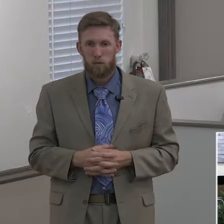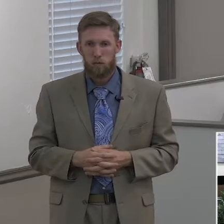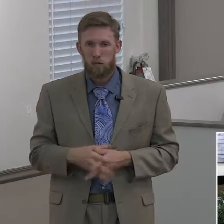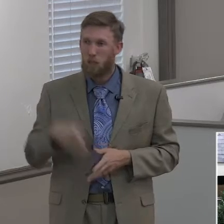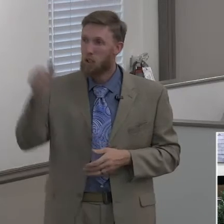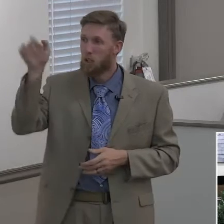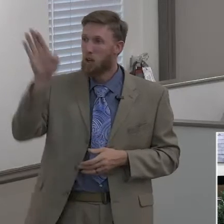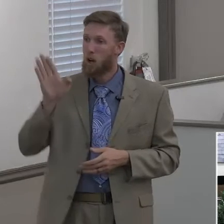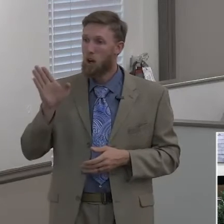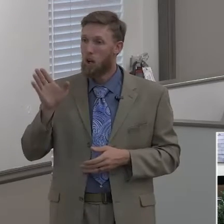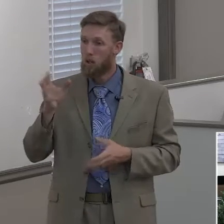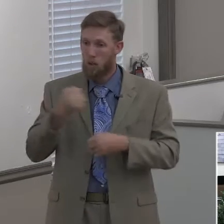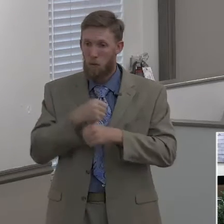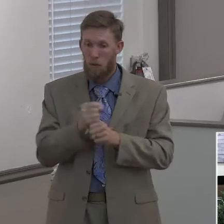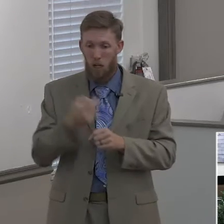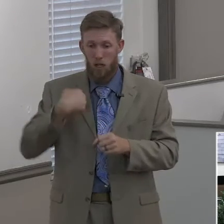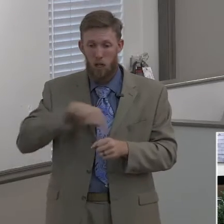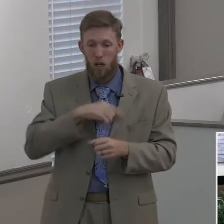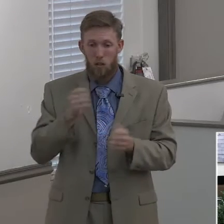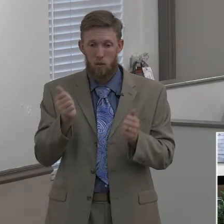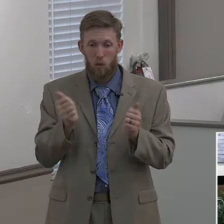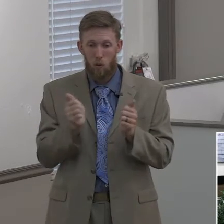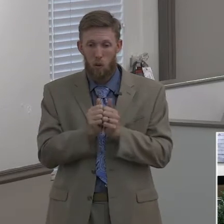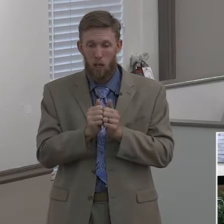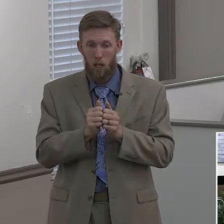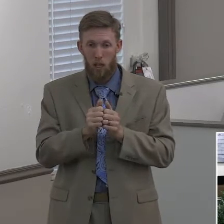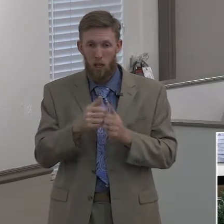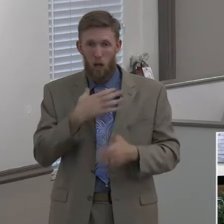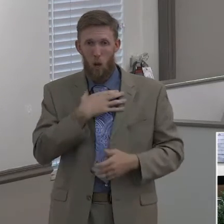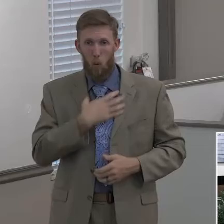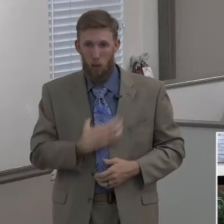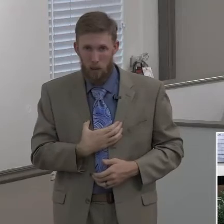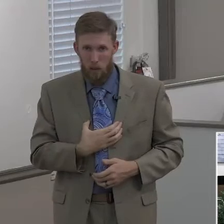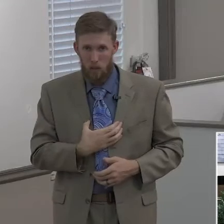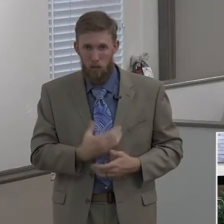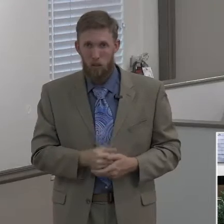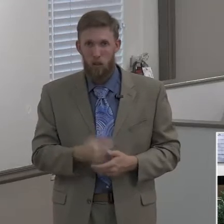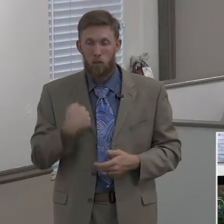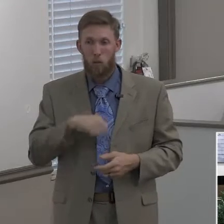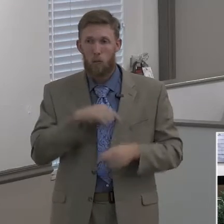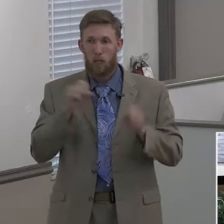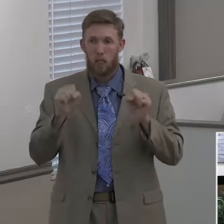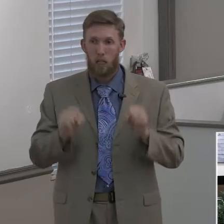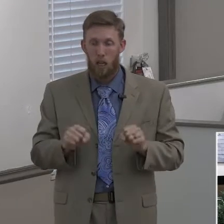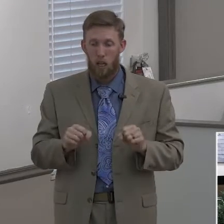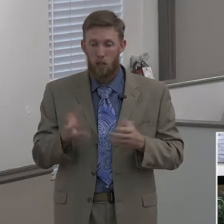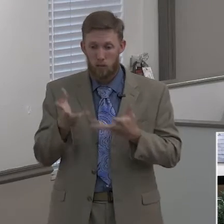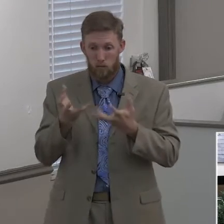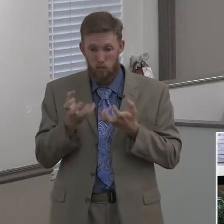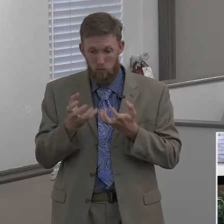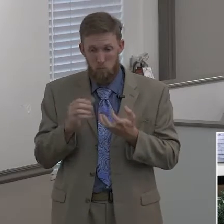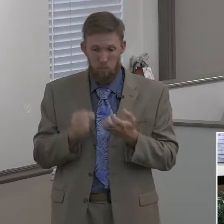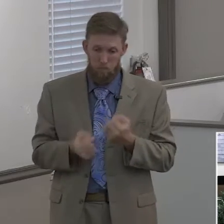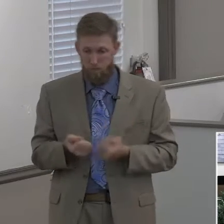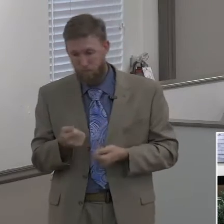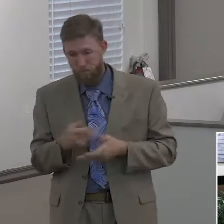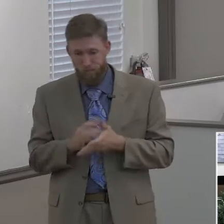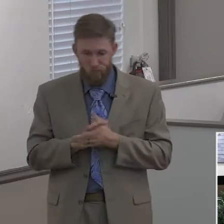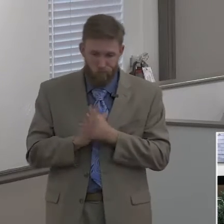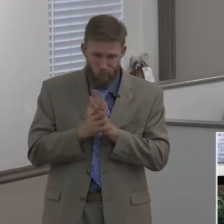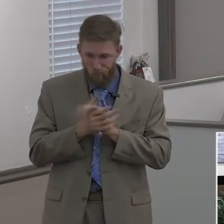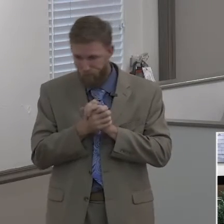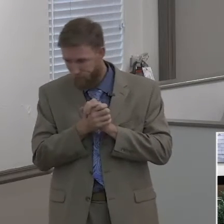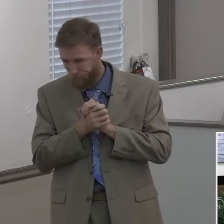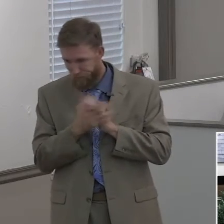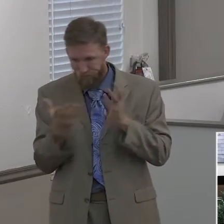God didn't create us without a will. So we get to make choices in our life. So now you've got to make a choice to